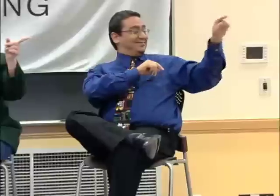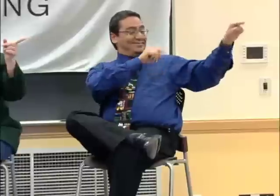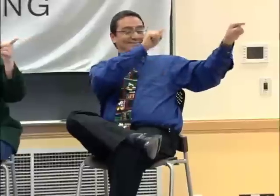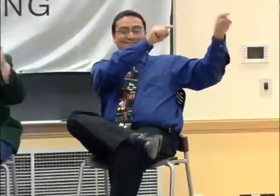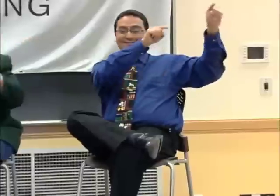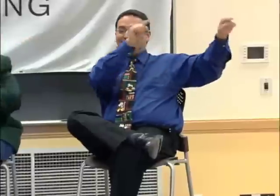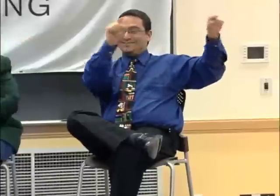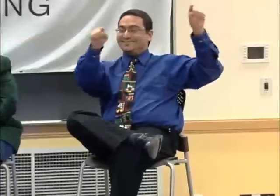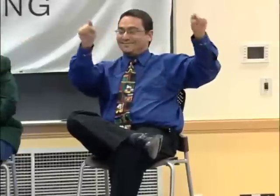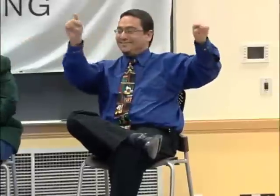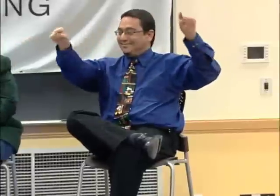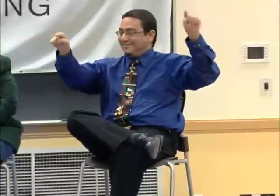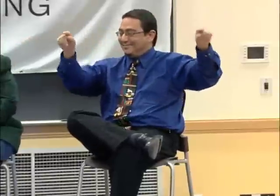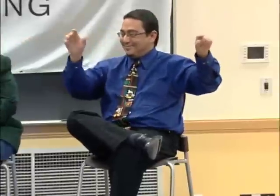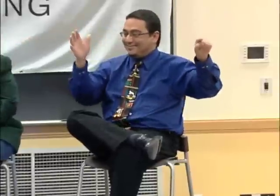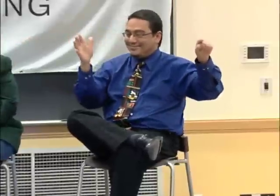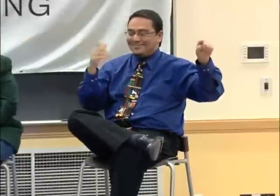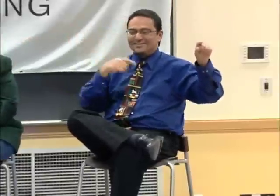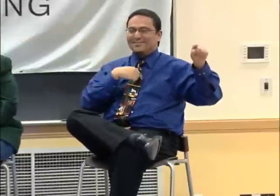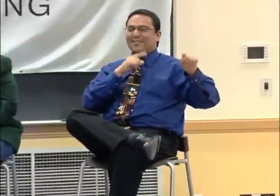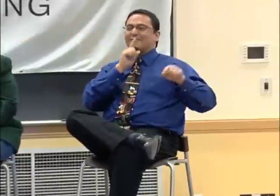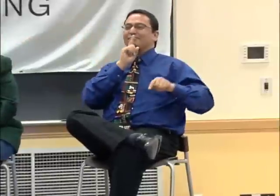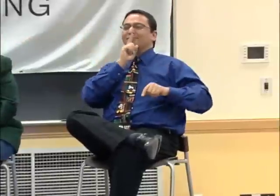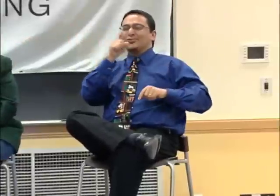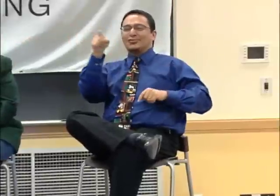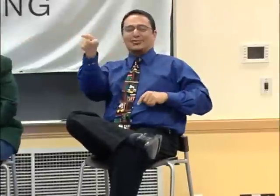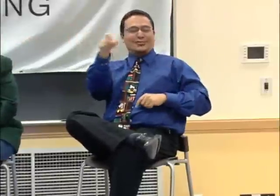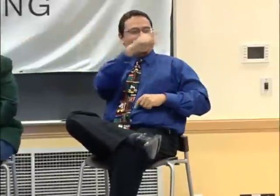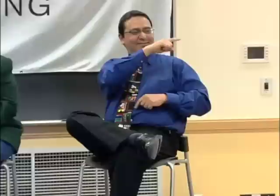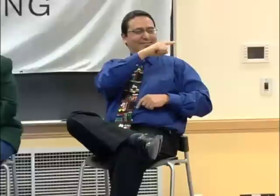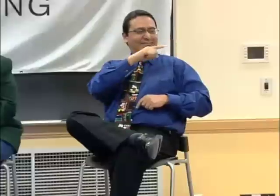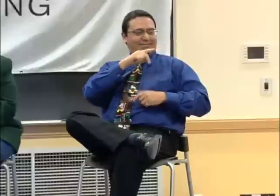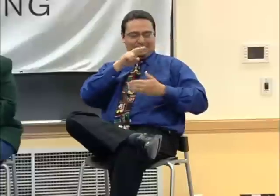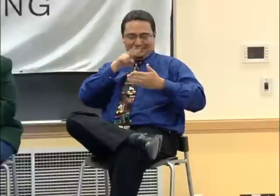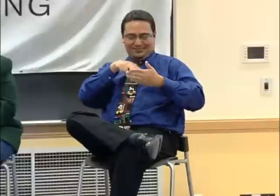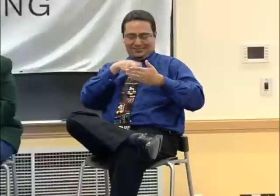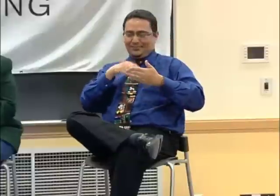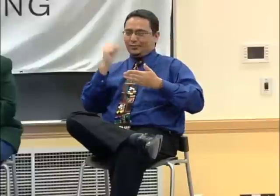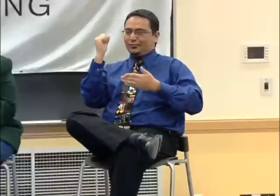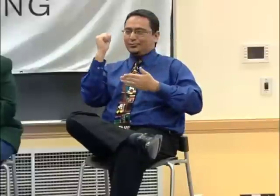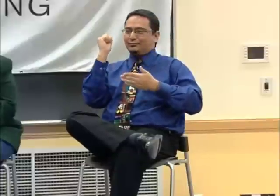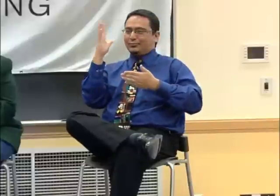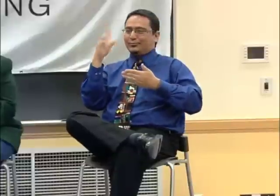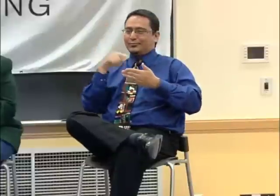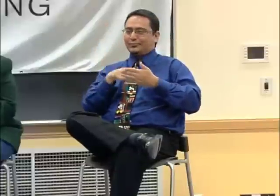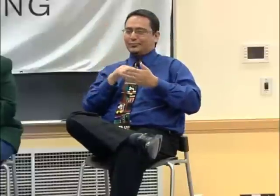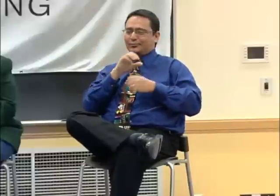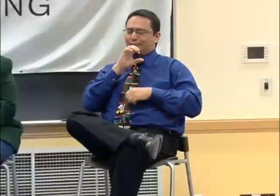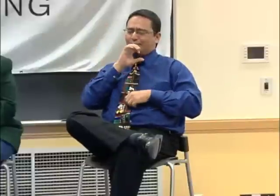Yes, a few. 1, 2 in the, okay. So I'm sure you have read Shakespeare.